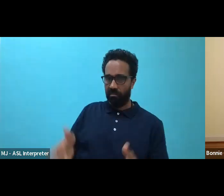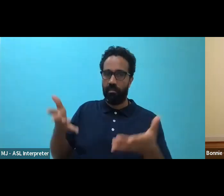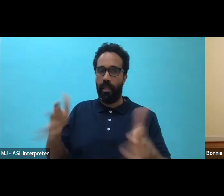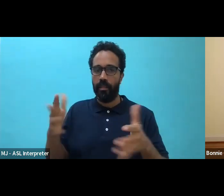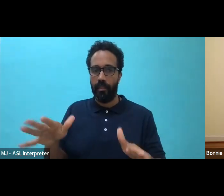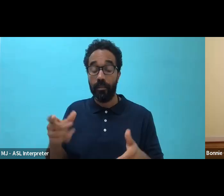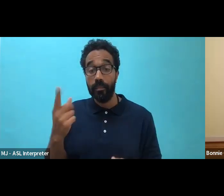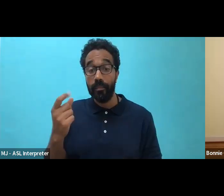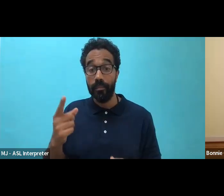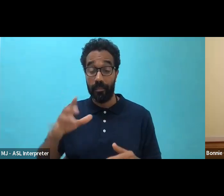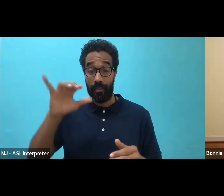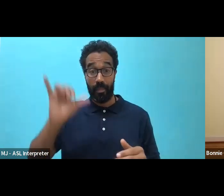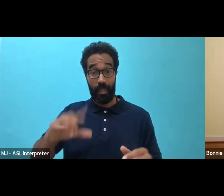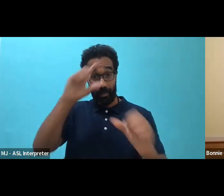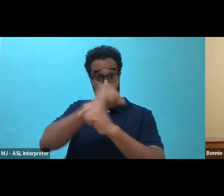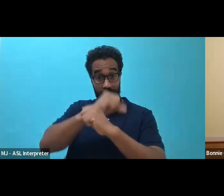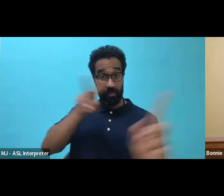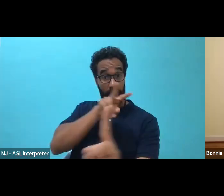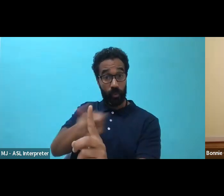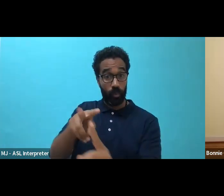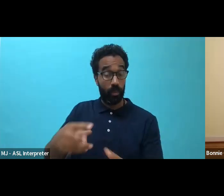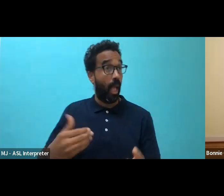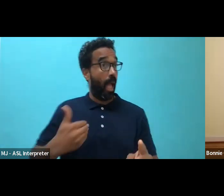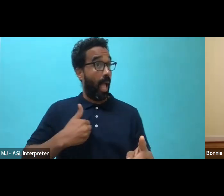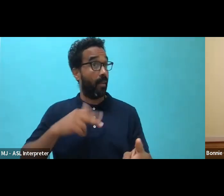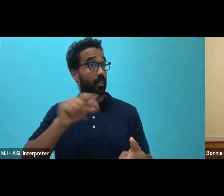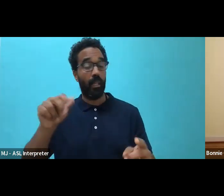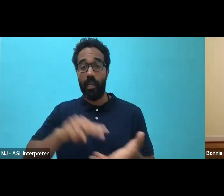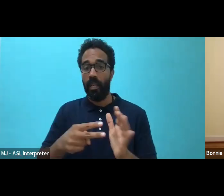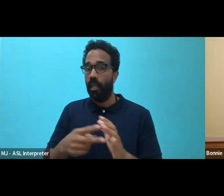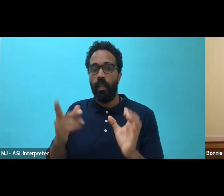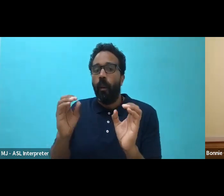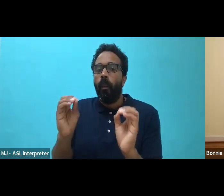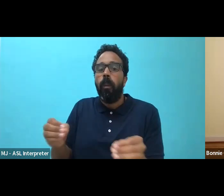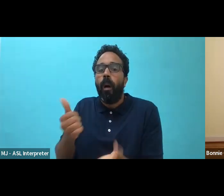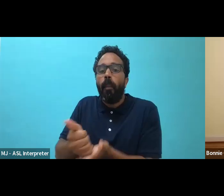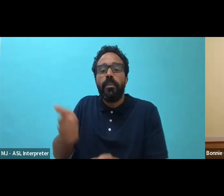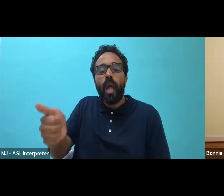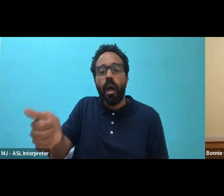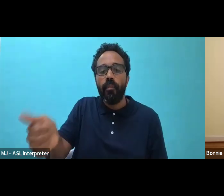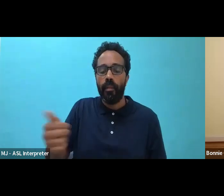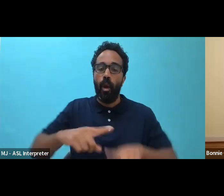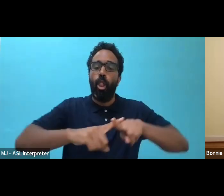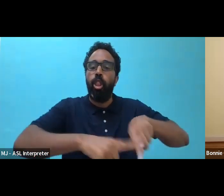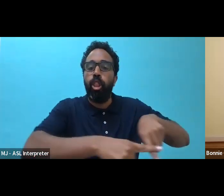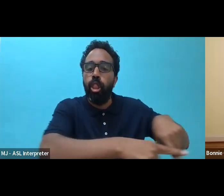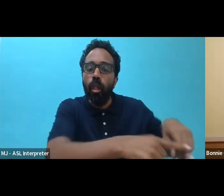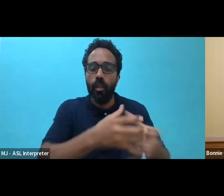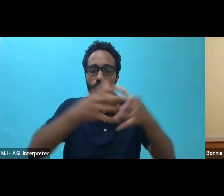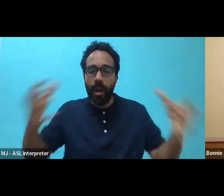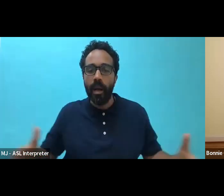under this model is synonymous with helplessness, dependence, and the need for help and social